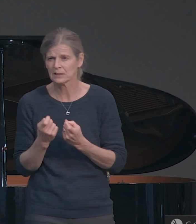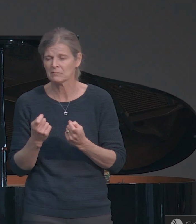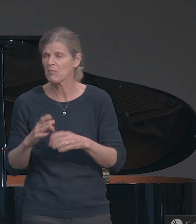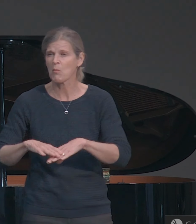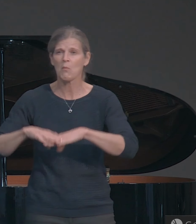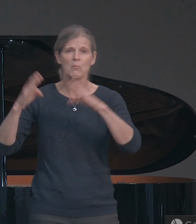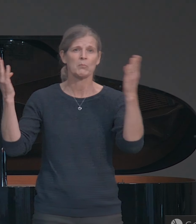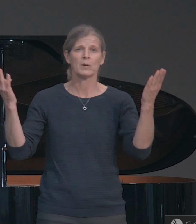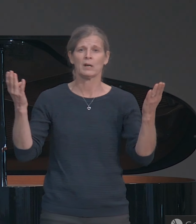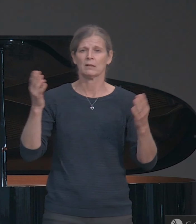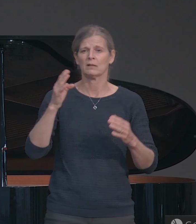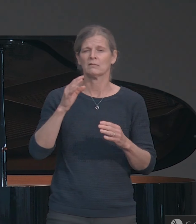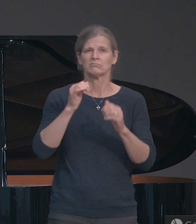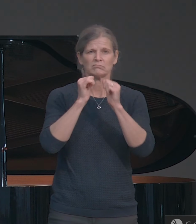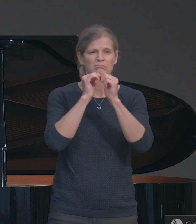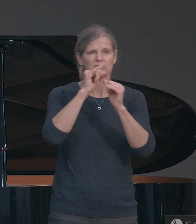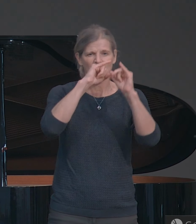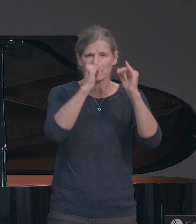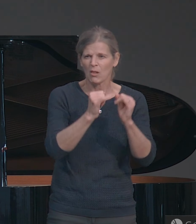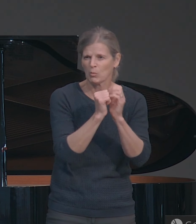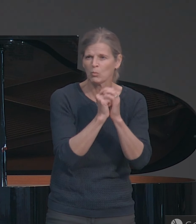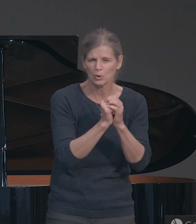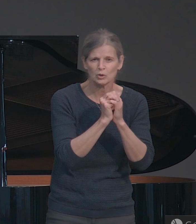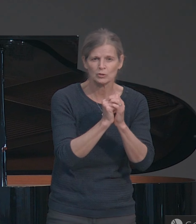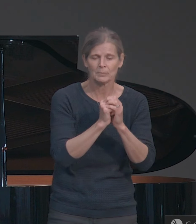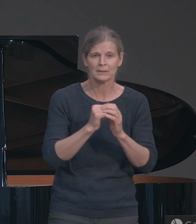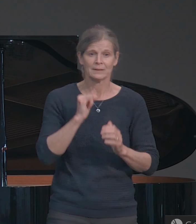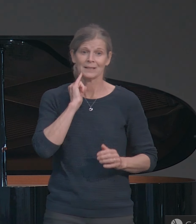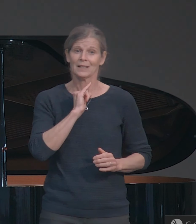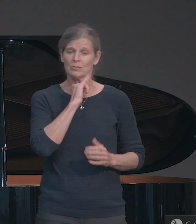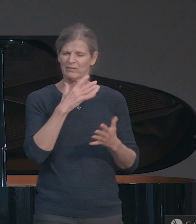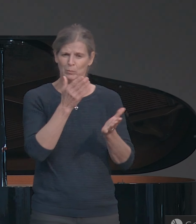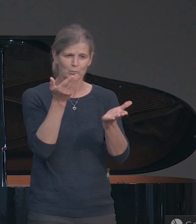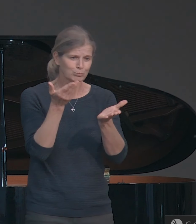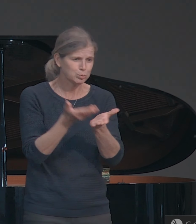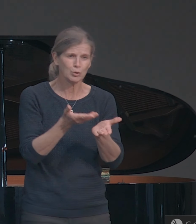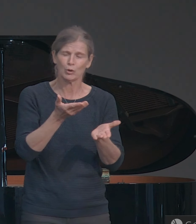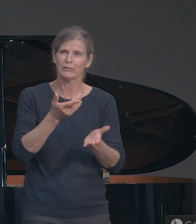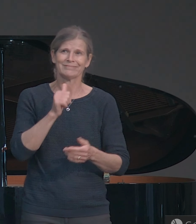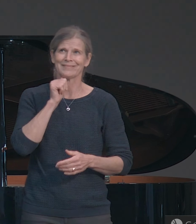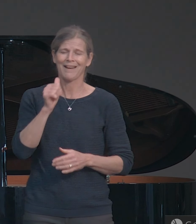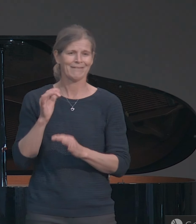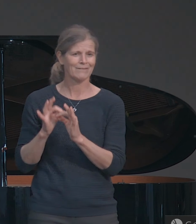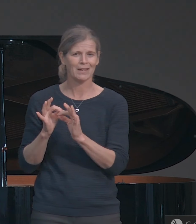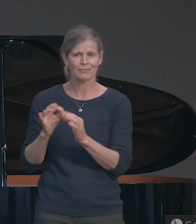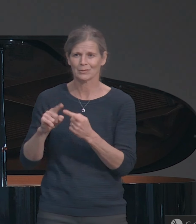open idolatry. Israel has proven unfaithful to God,